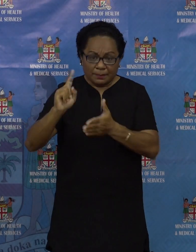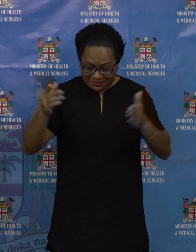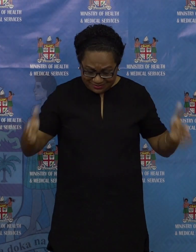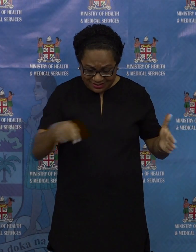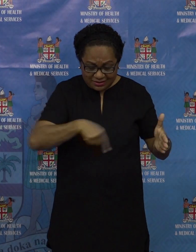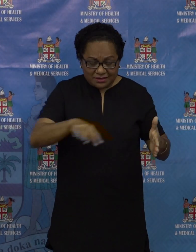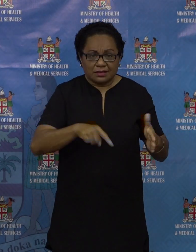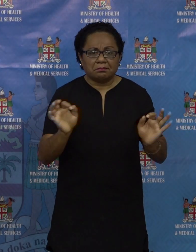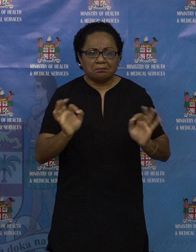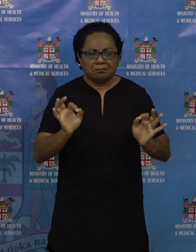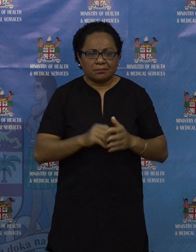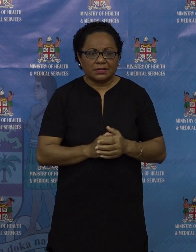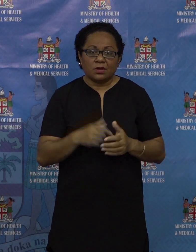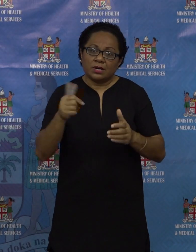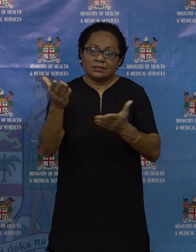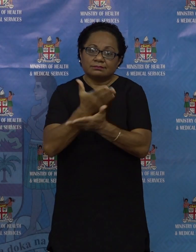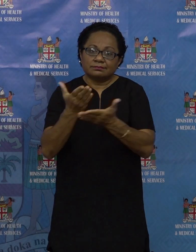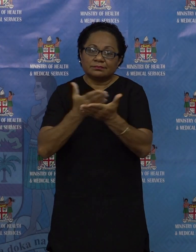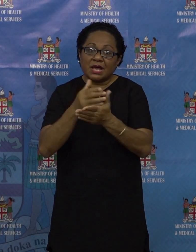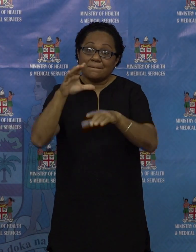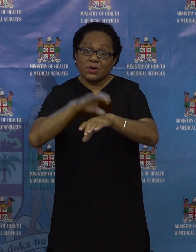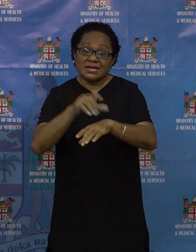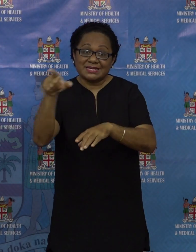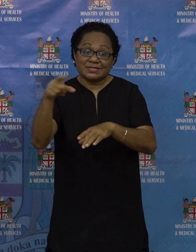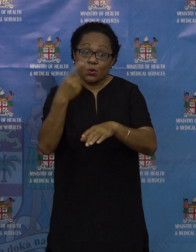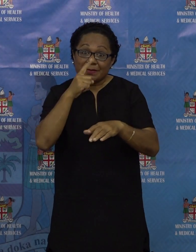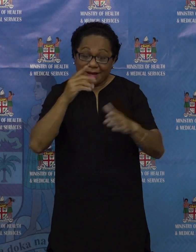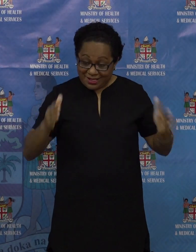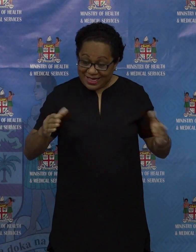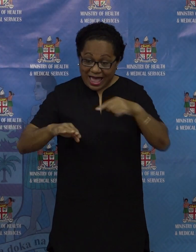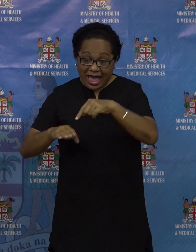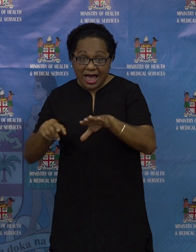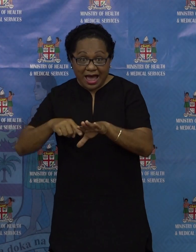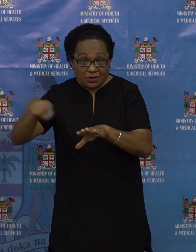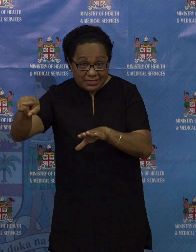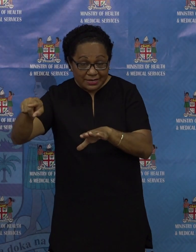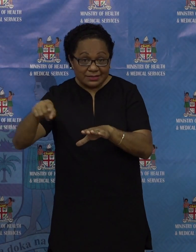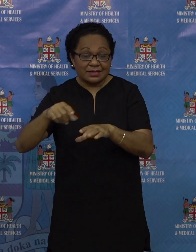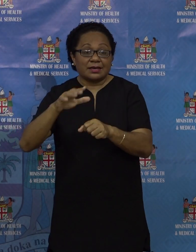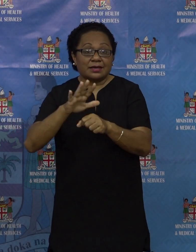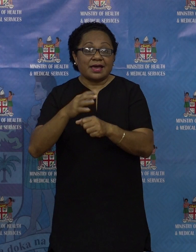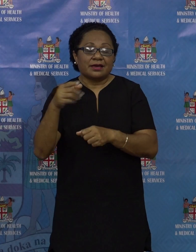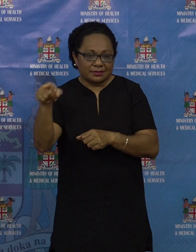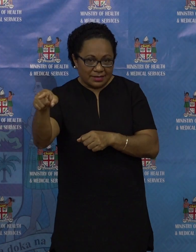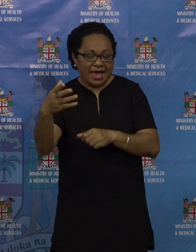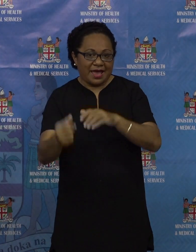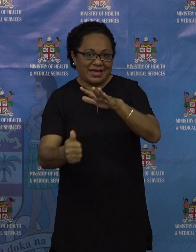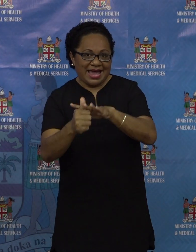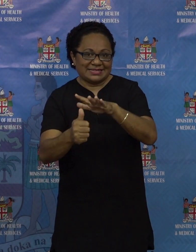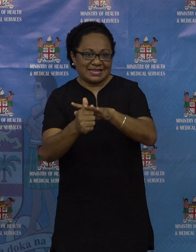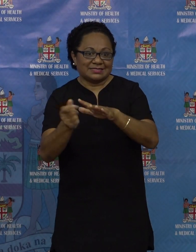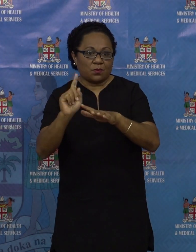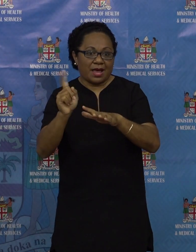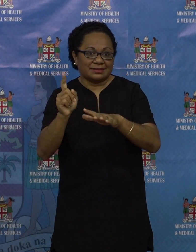We had discussions with the police to ensure that the people outside the Laminosori containment zone have full and efficient access to emergency